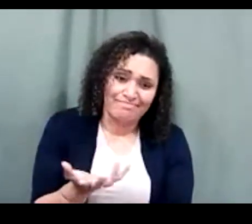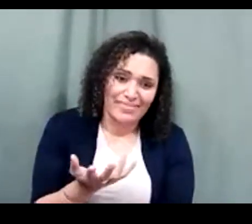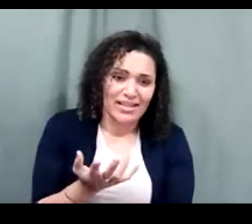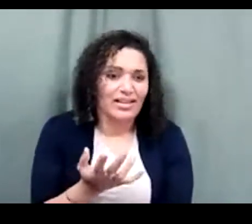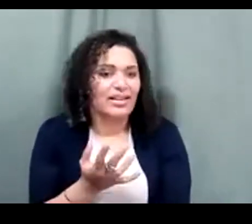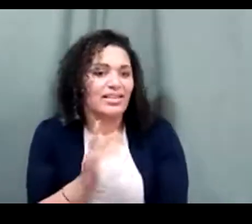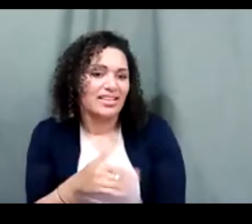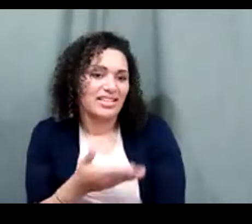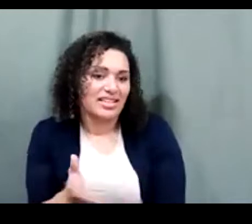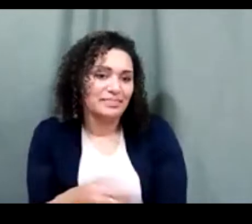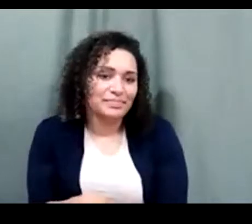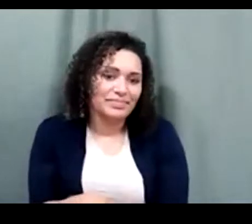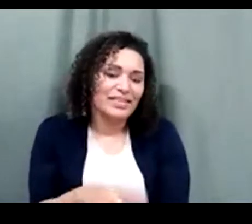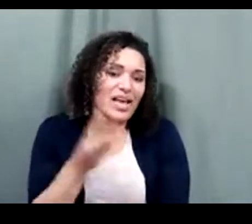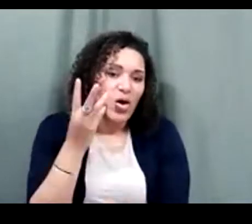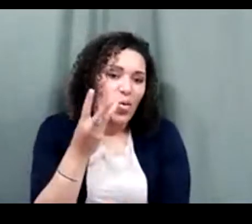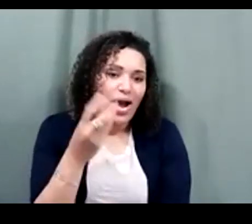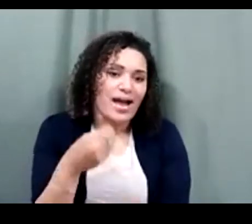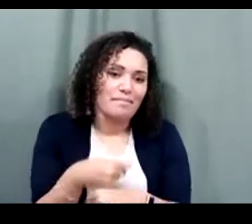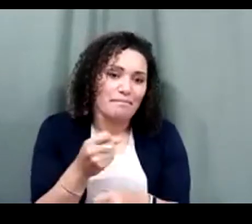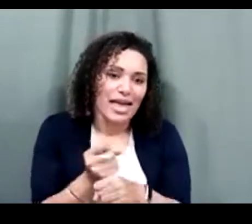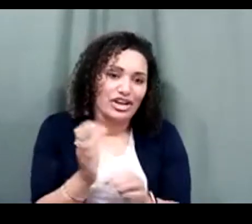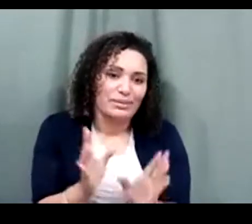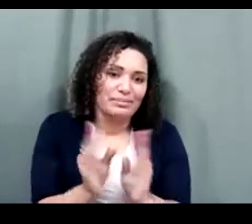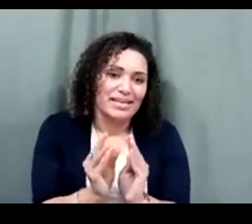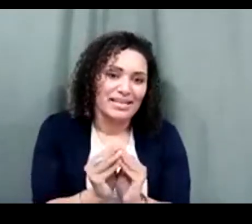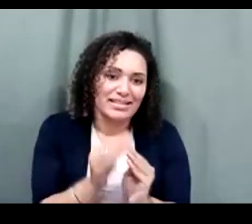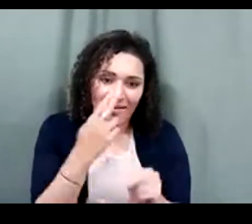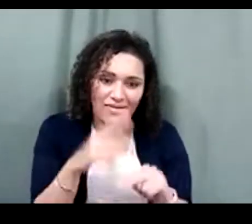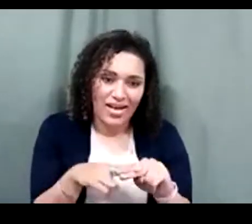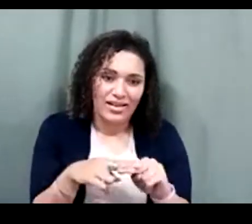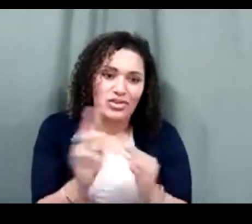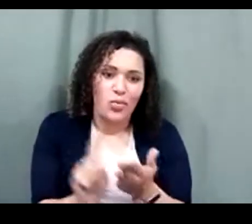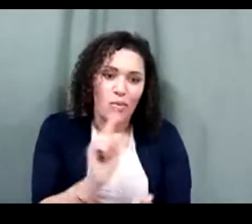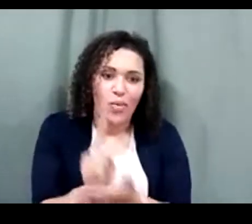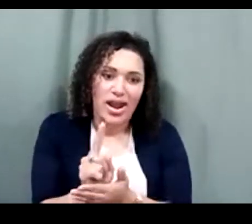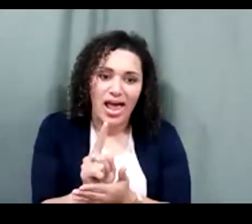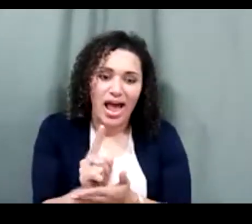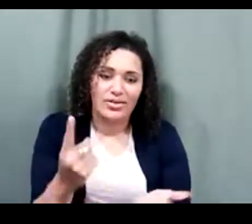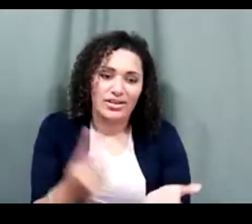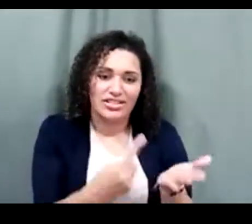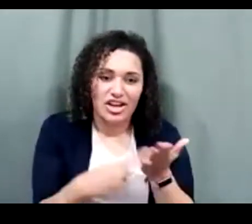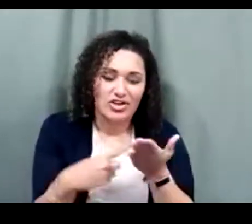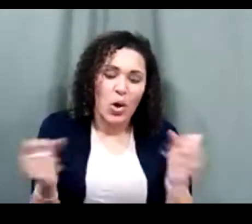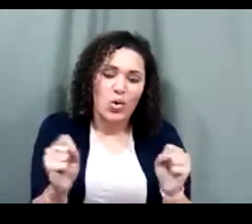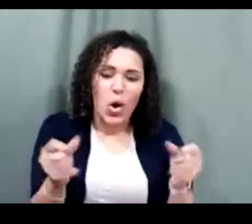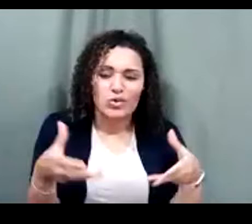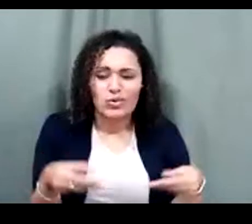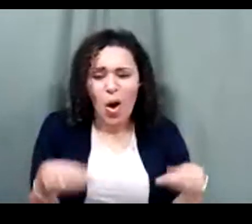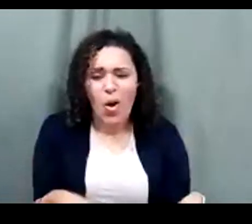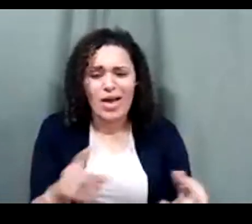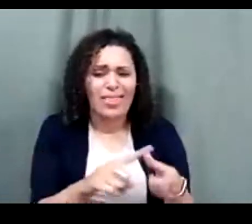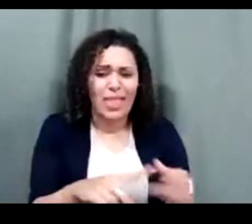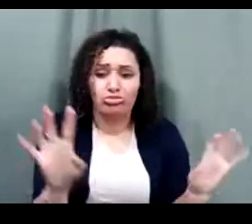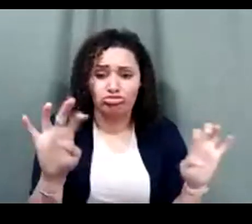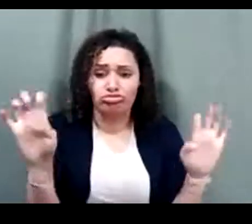the kind of thing that makes winemaker meetings fun. So right. You can sit have an hour discussion of cold soak and nobody really knows. And they're like, well, when I tried it. Yes,